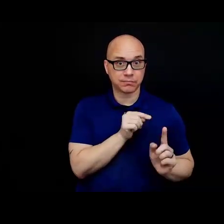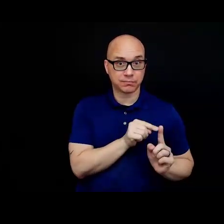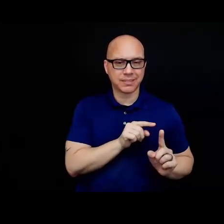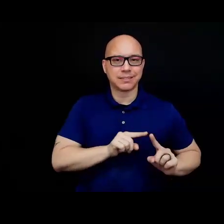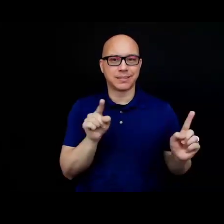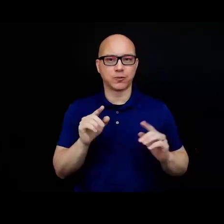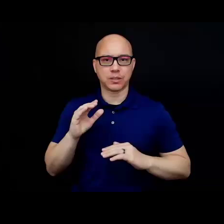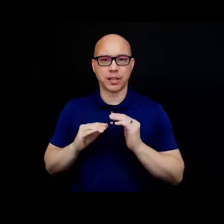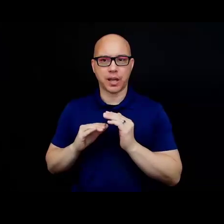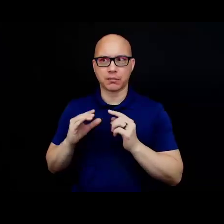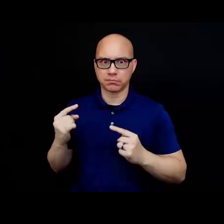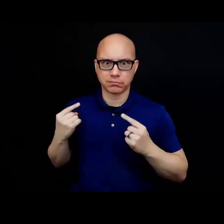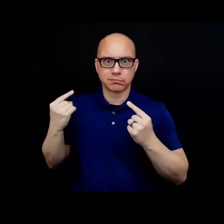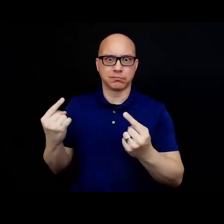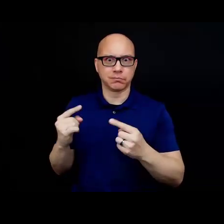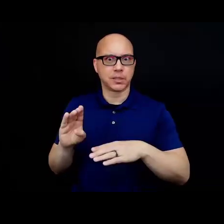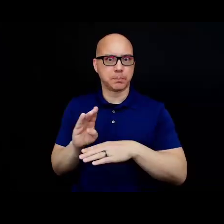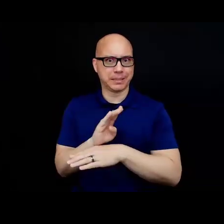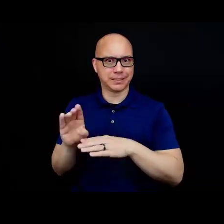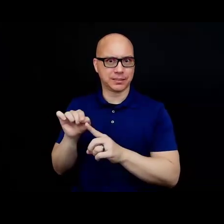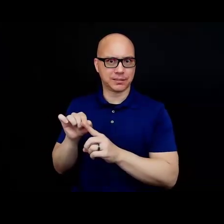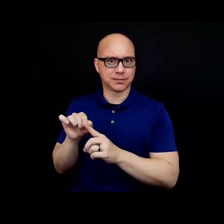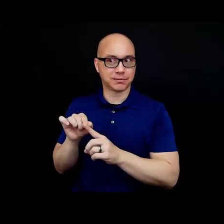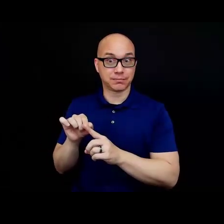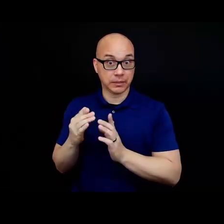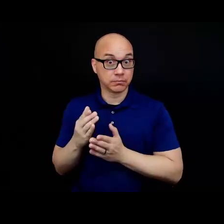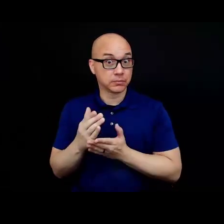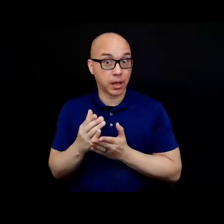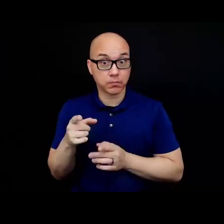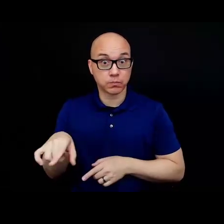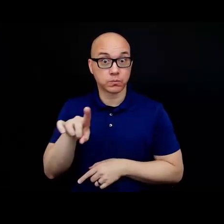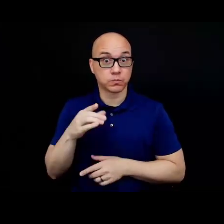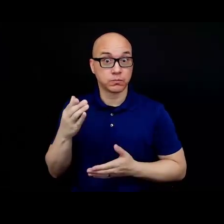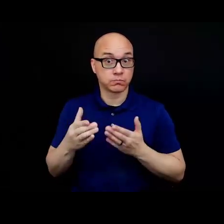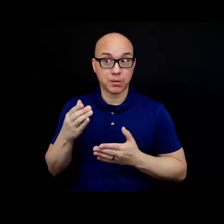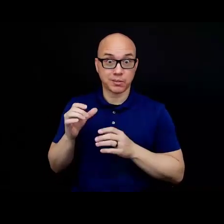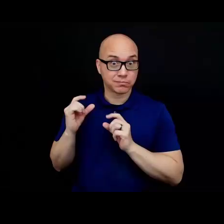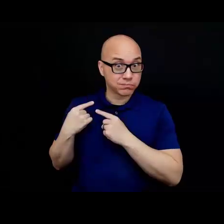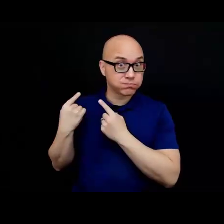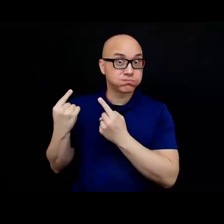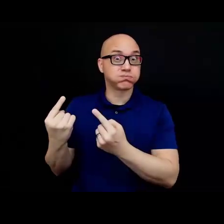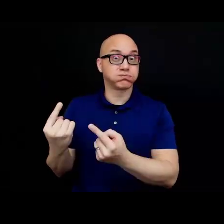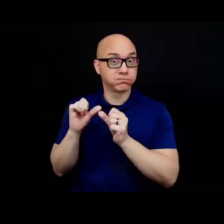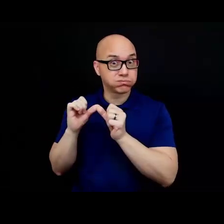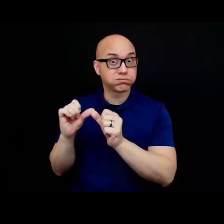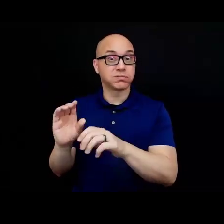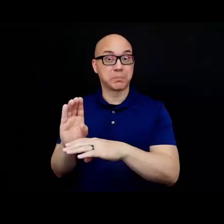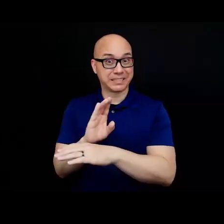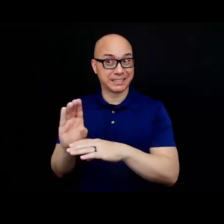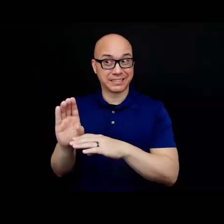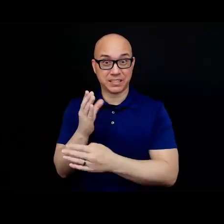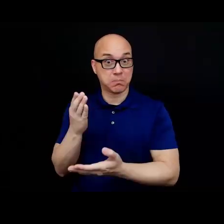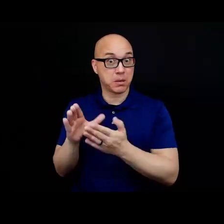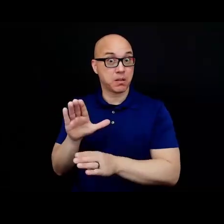And an existing business that may have been in business for quite some time and their revenues are, say, you know, over $1